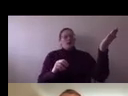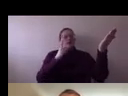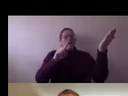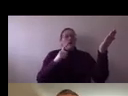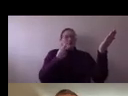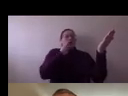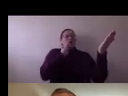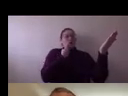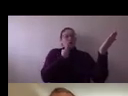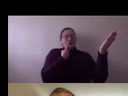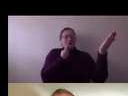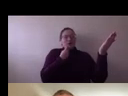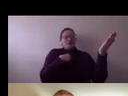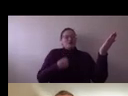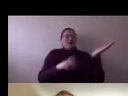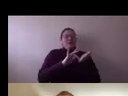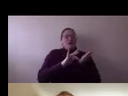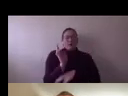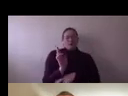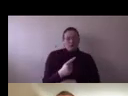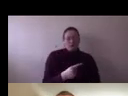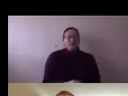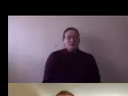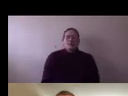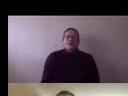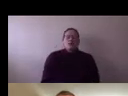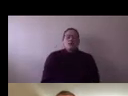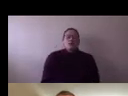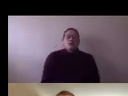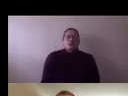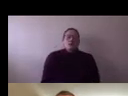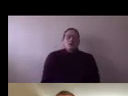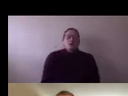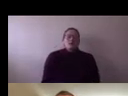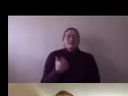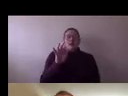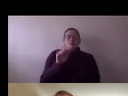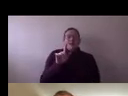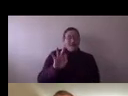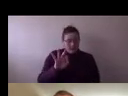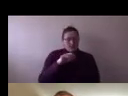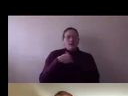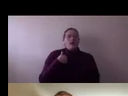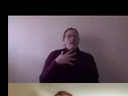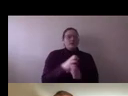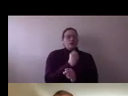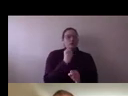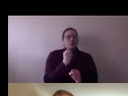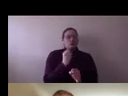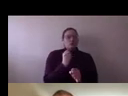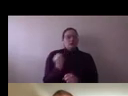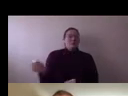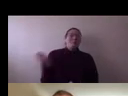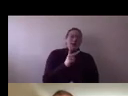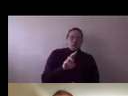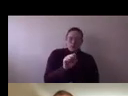Chinese medical history. And in 1929, she had a chance actually to come back to the US,